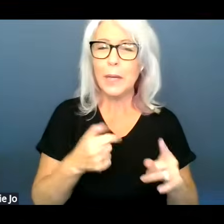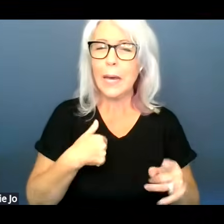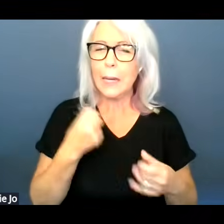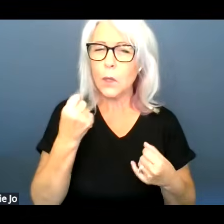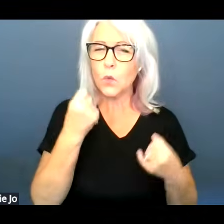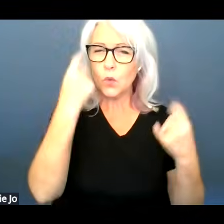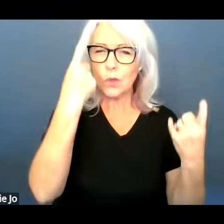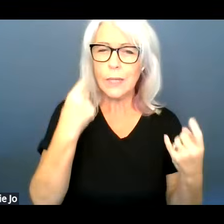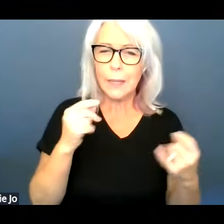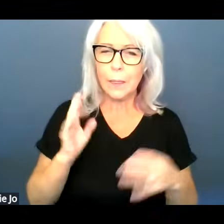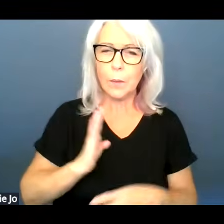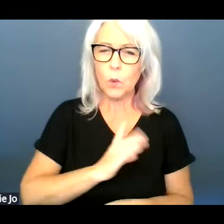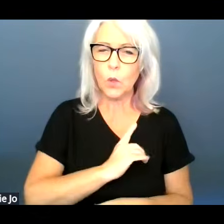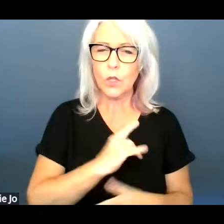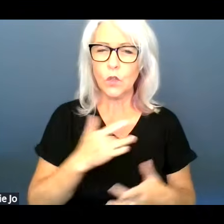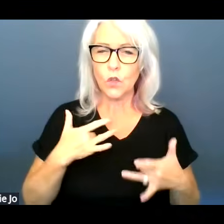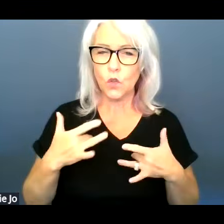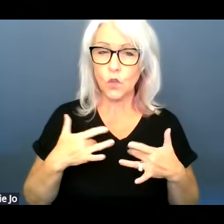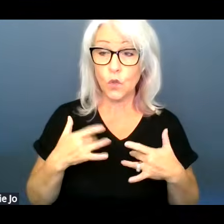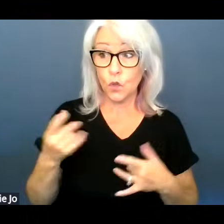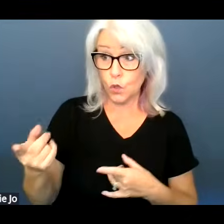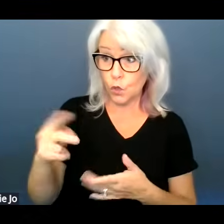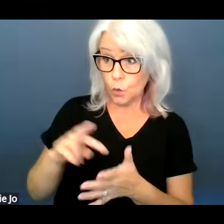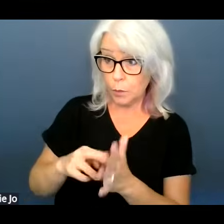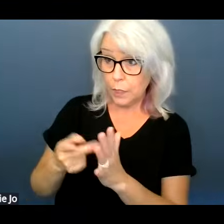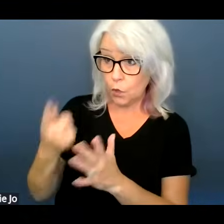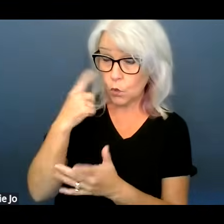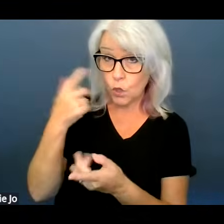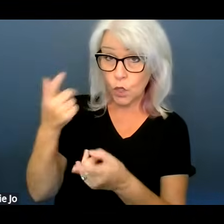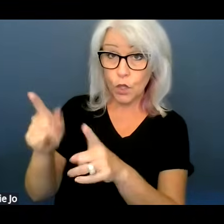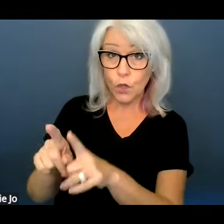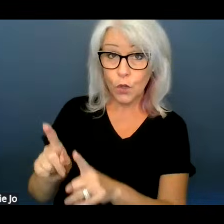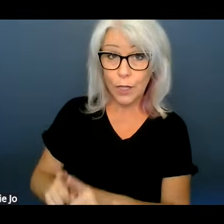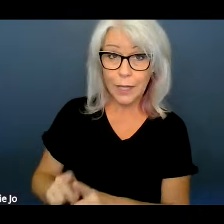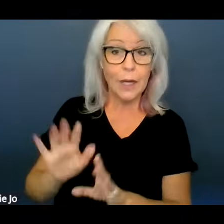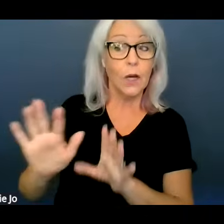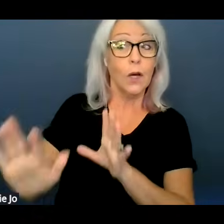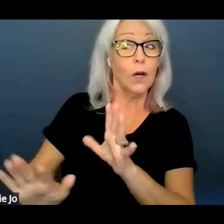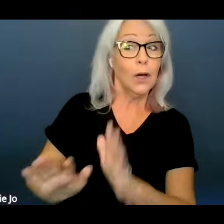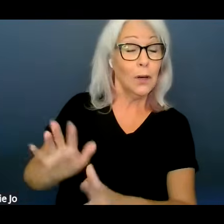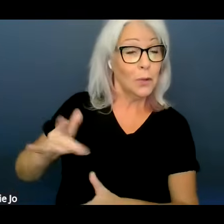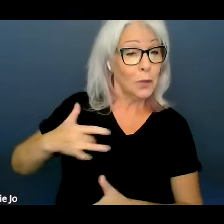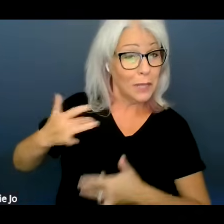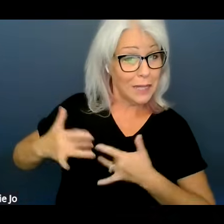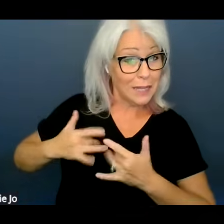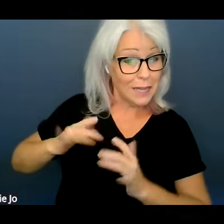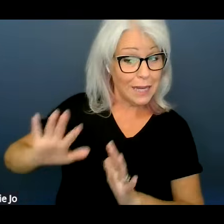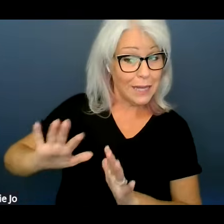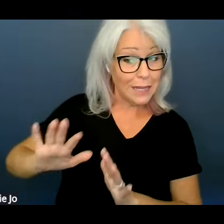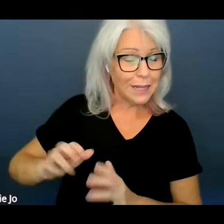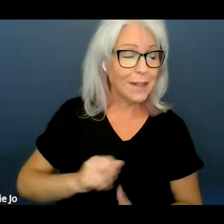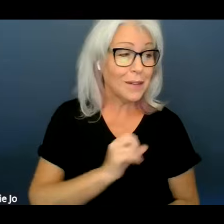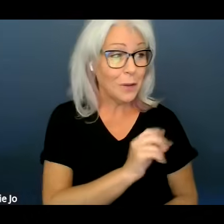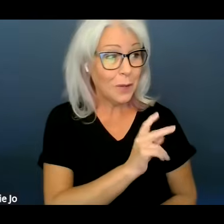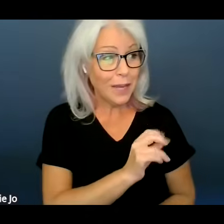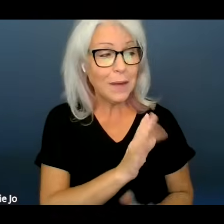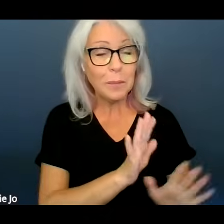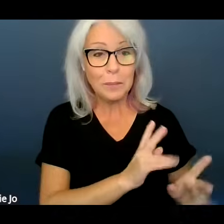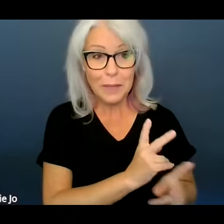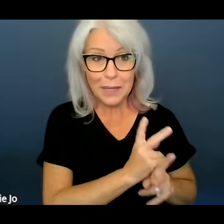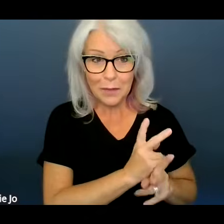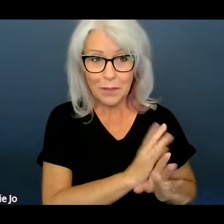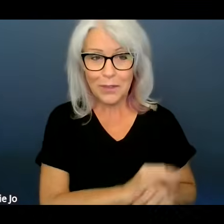I don't- You're agreeing with Member Cummings said. Let's not get excited about this yet. Let's not. Be careful here.